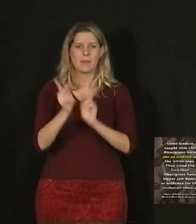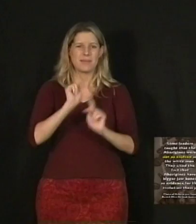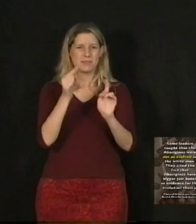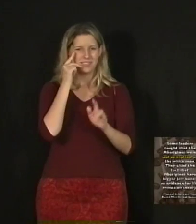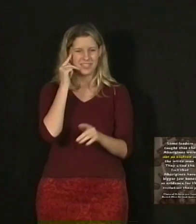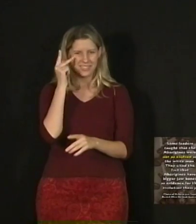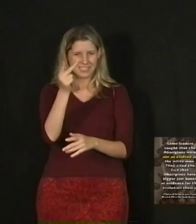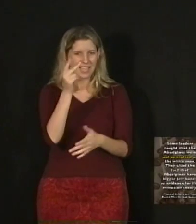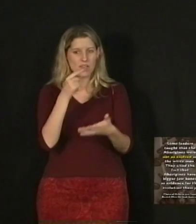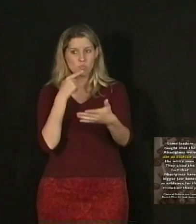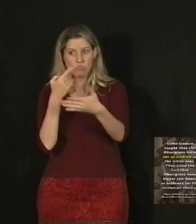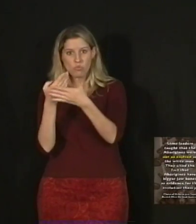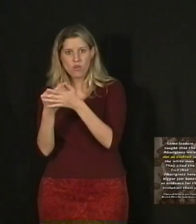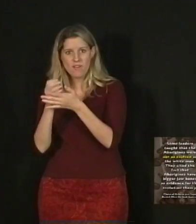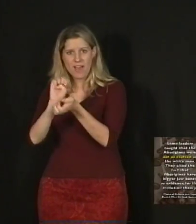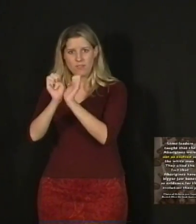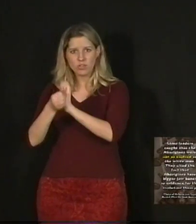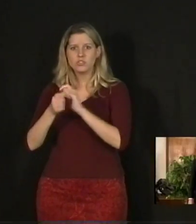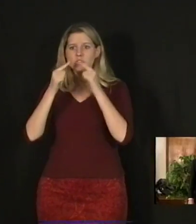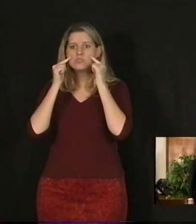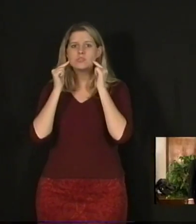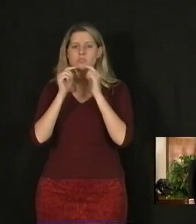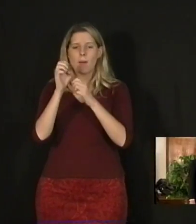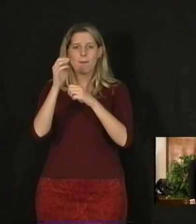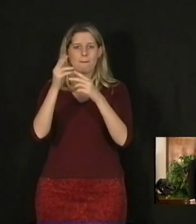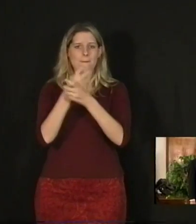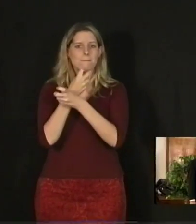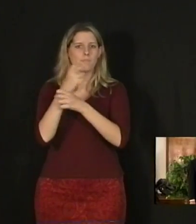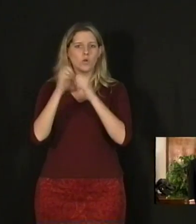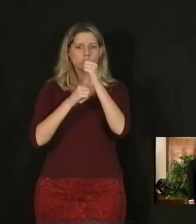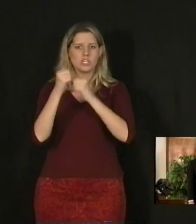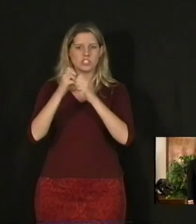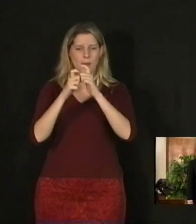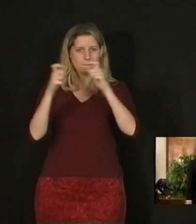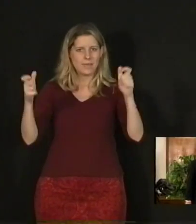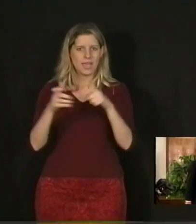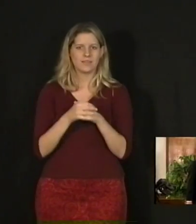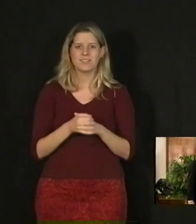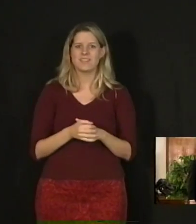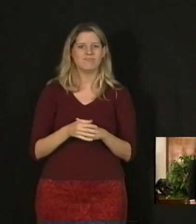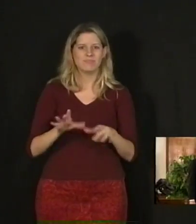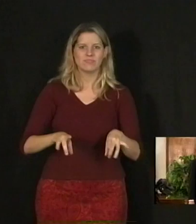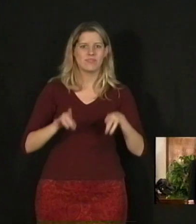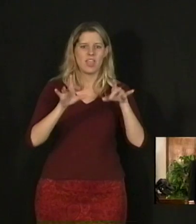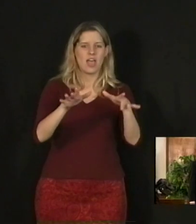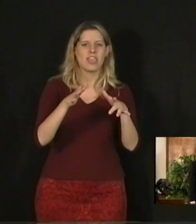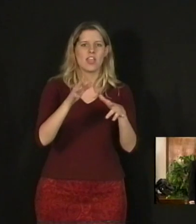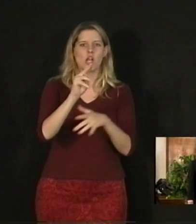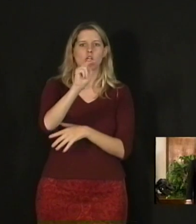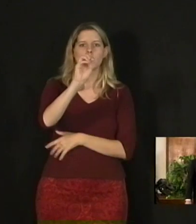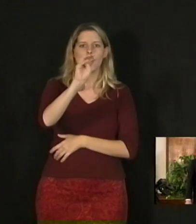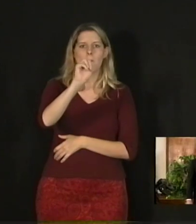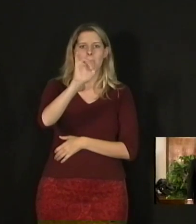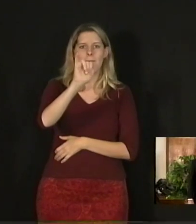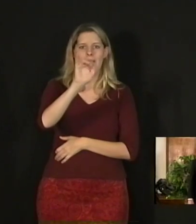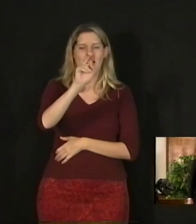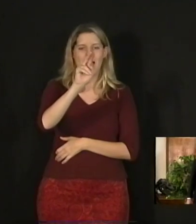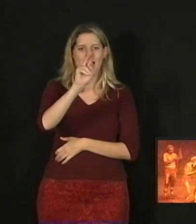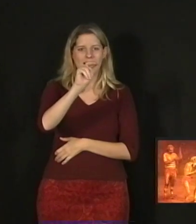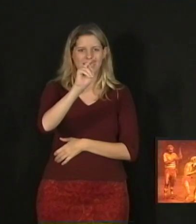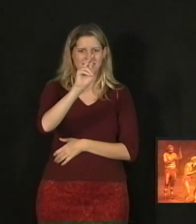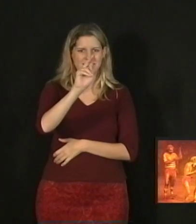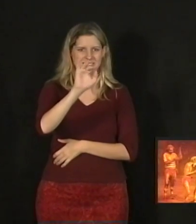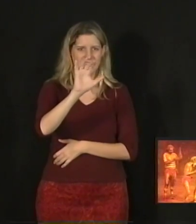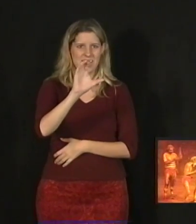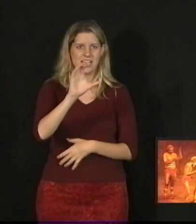evolution. No, it's not. The Aborigines are a nomadic society. They don't want to carry a toolbox around. So they